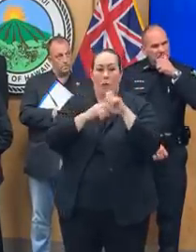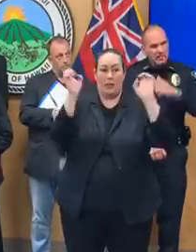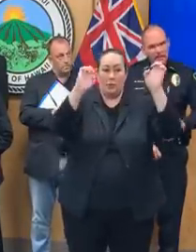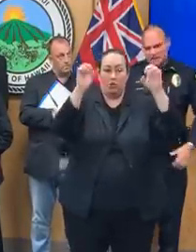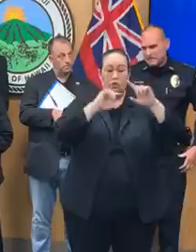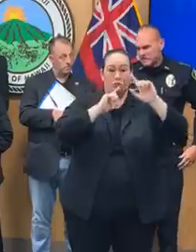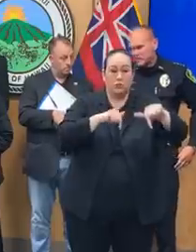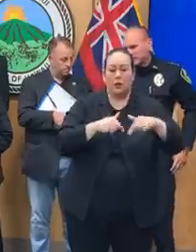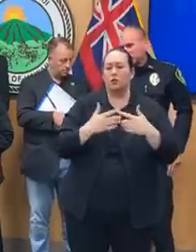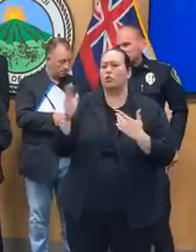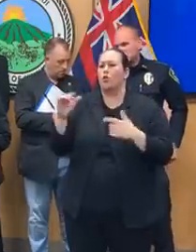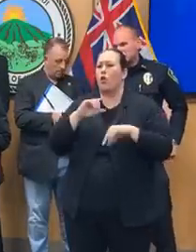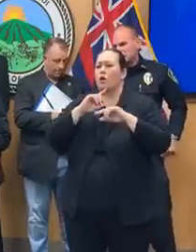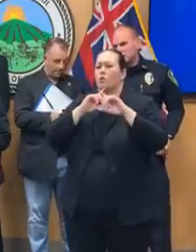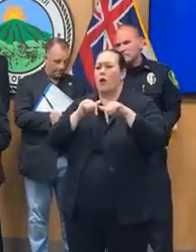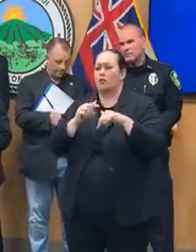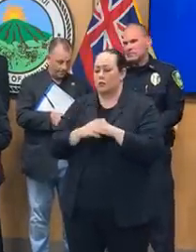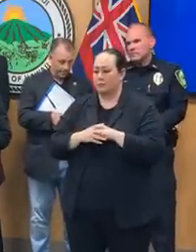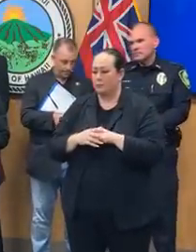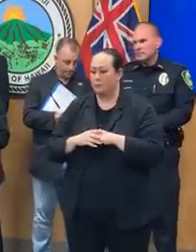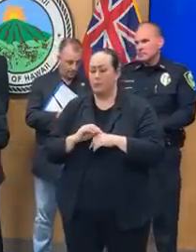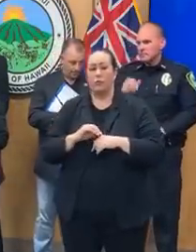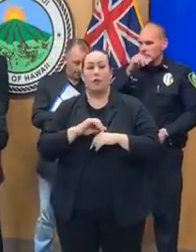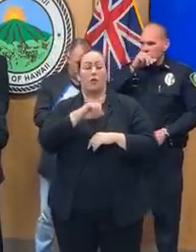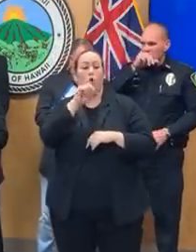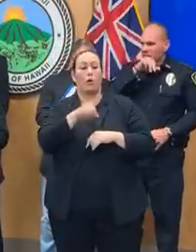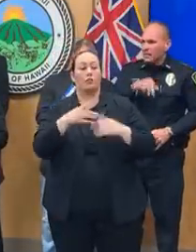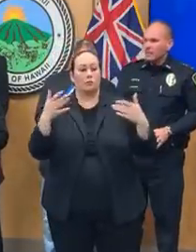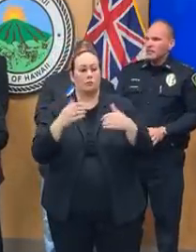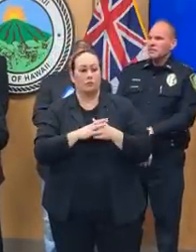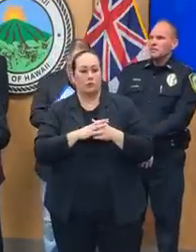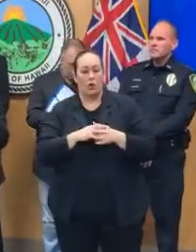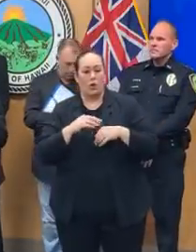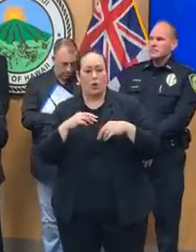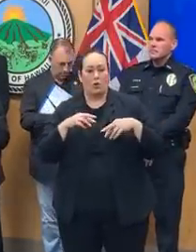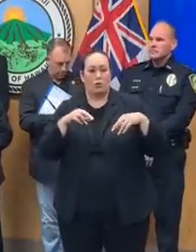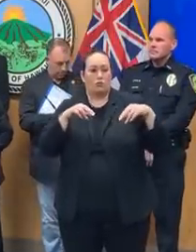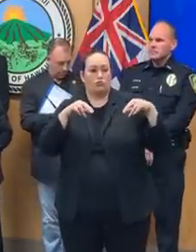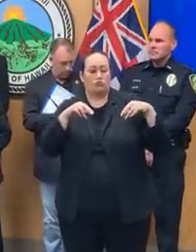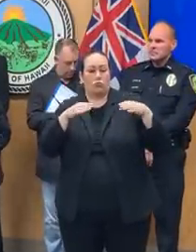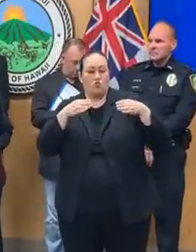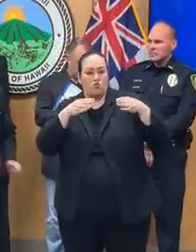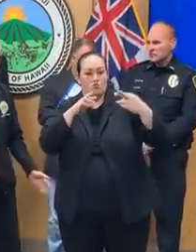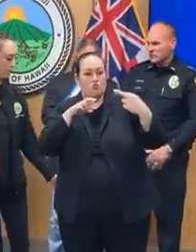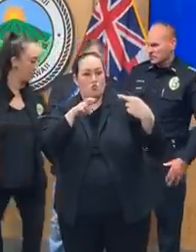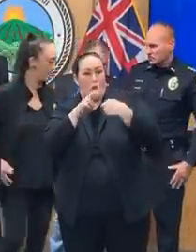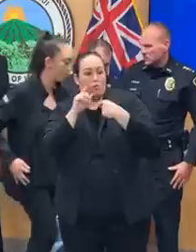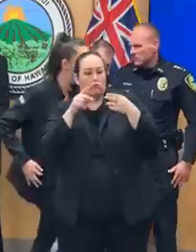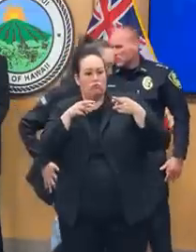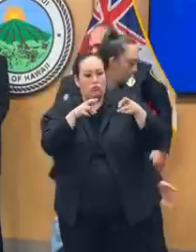responders. What is your reaction? So the question is around roadblocks and the impact of that as it relates to evacuation.